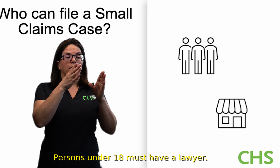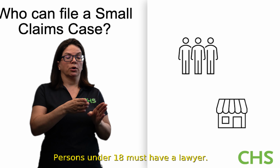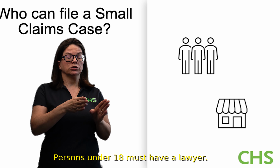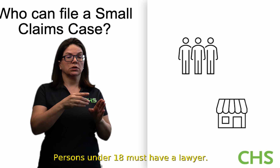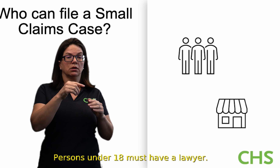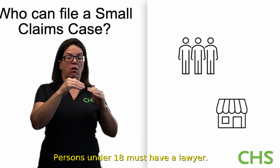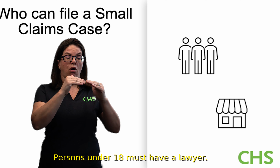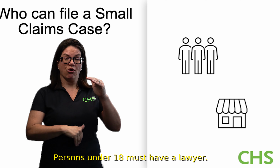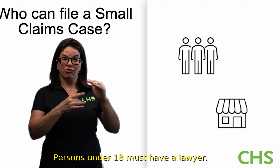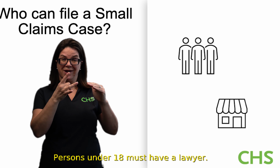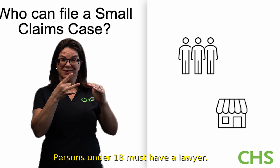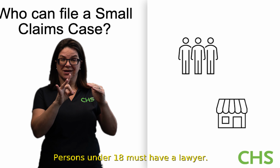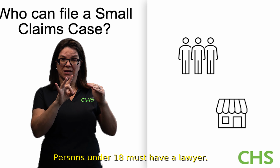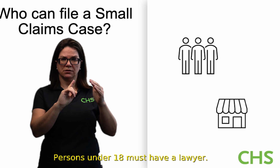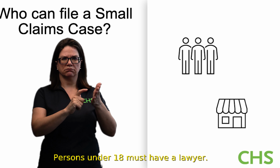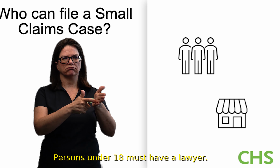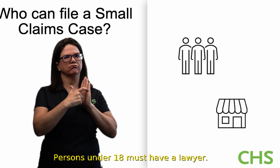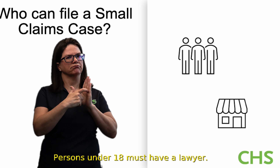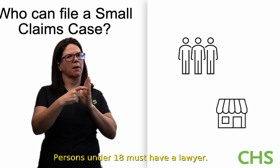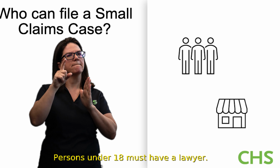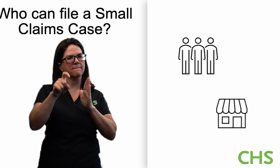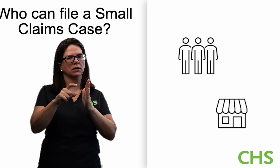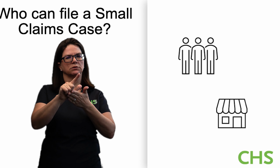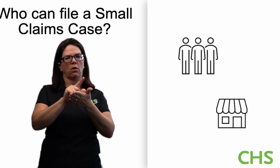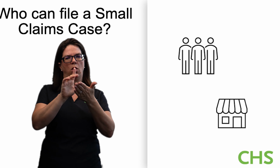Persons under 18 must have a lawyer.